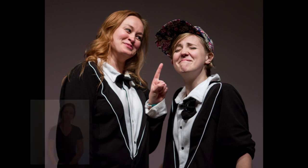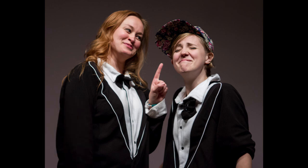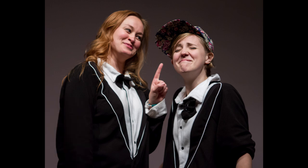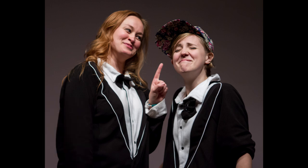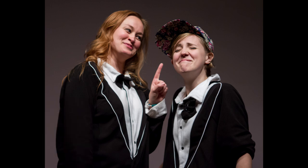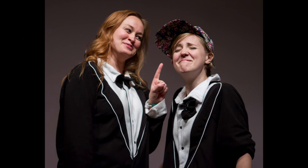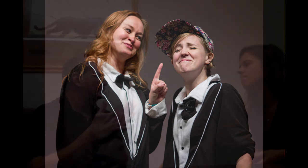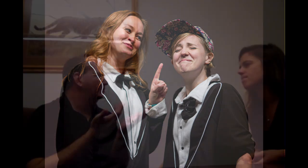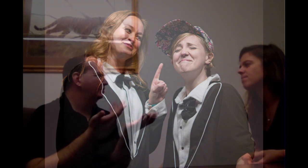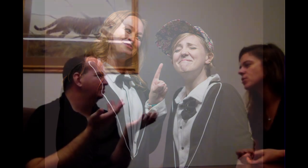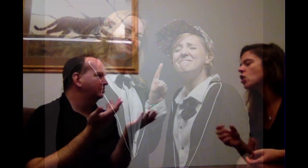is deaf culture.